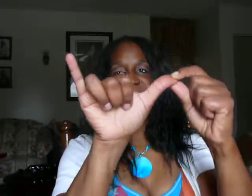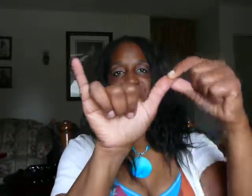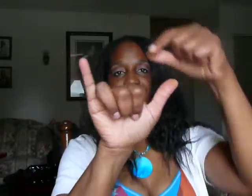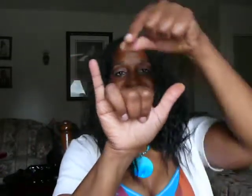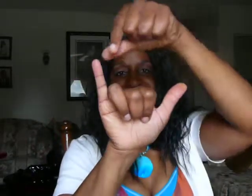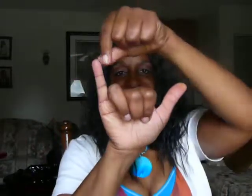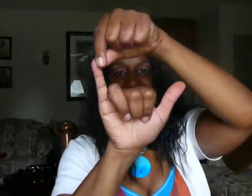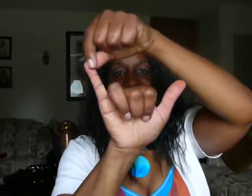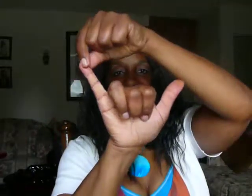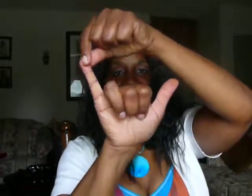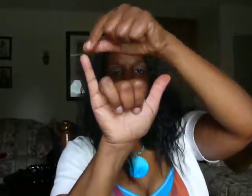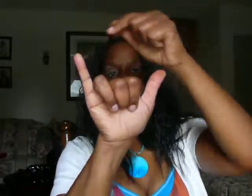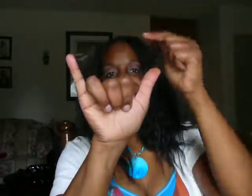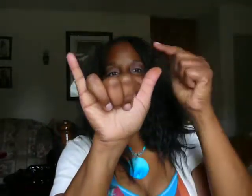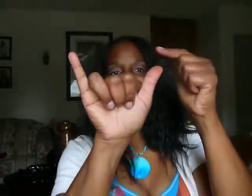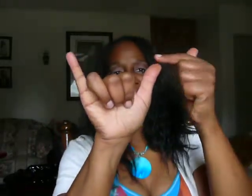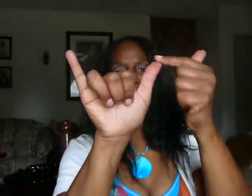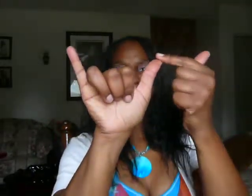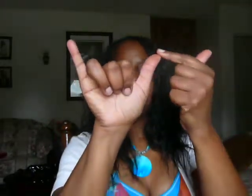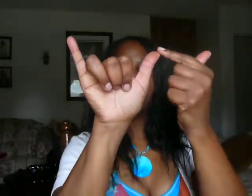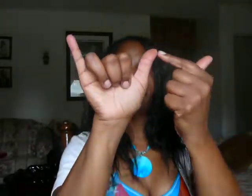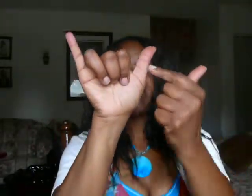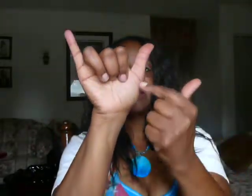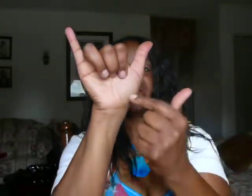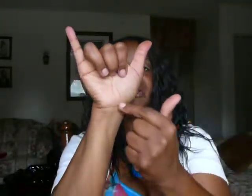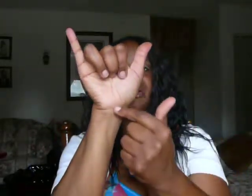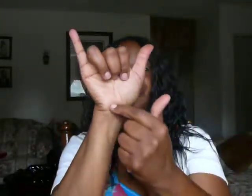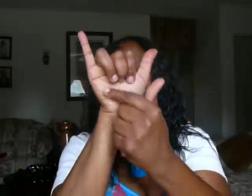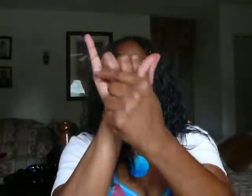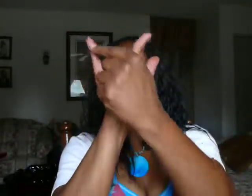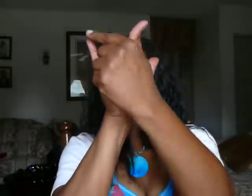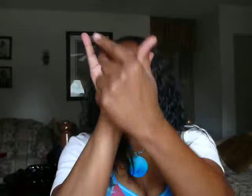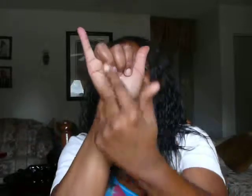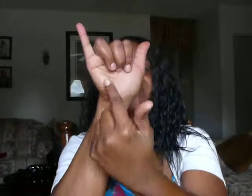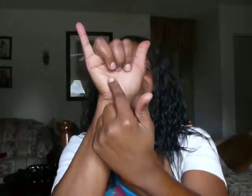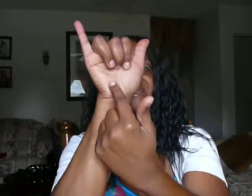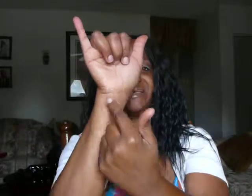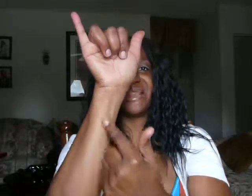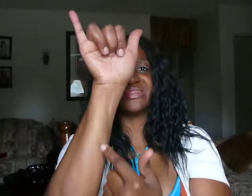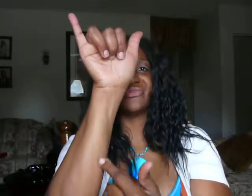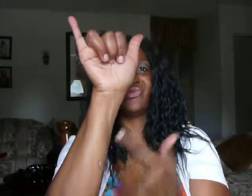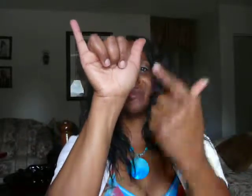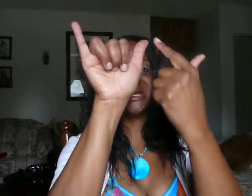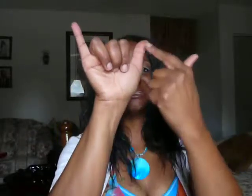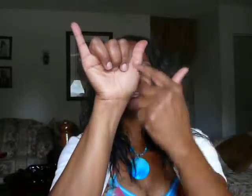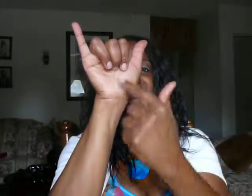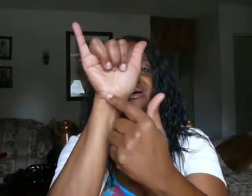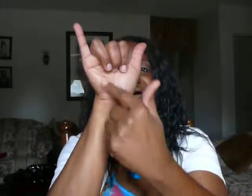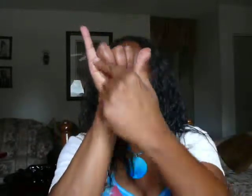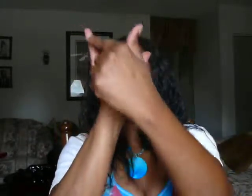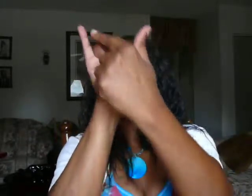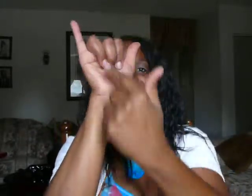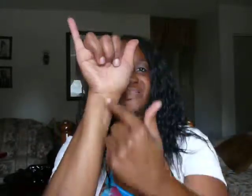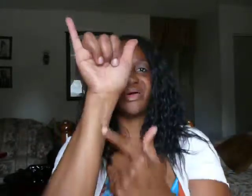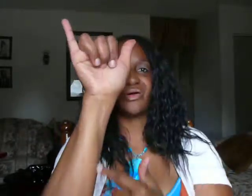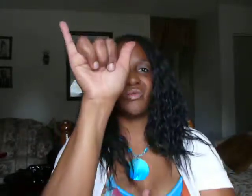thumb extended and the pinky extended. And if you kind of look, you can actually see like the formation of the letter